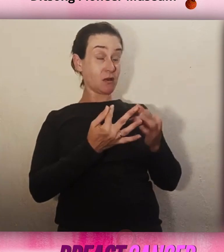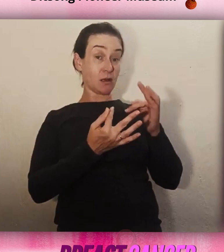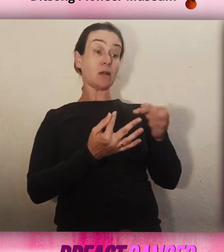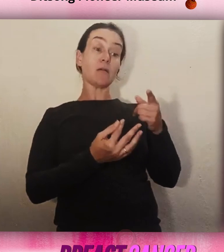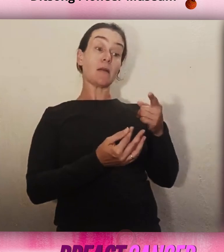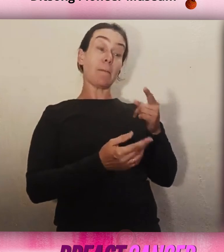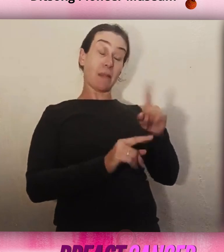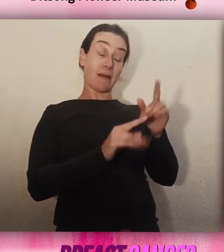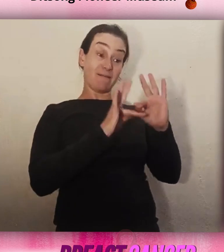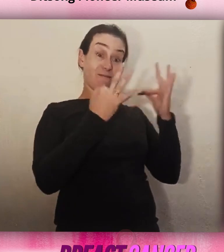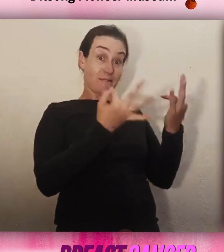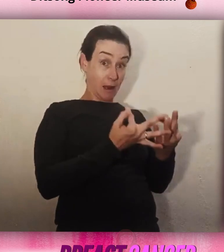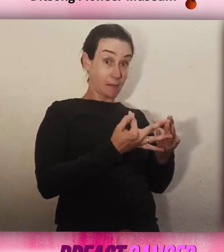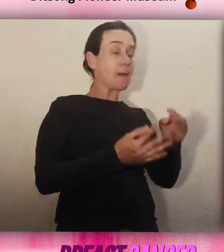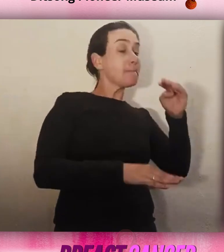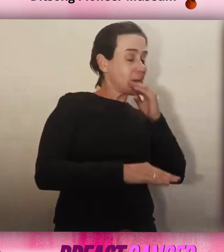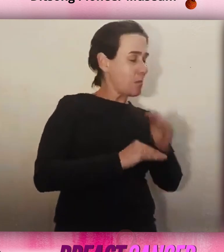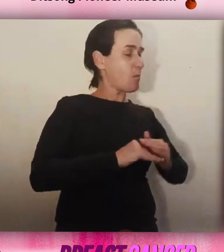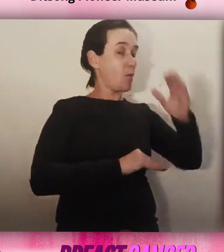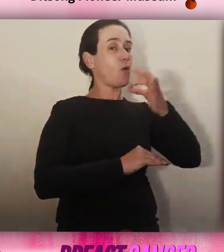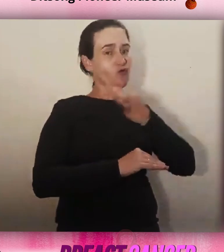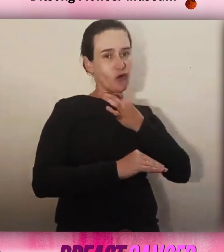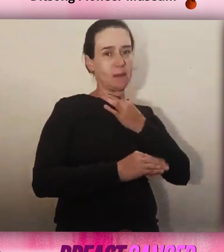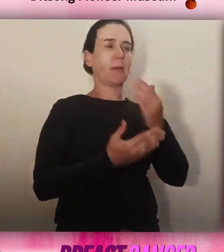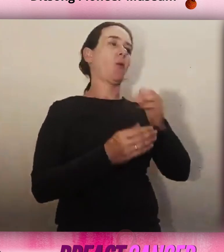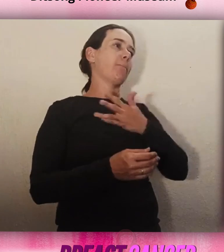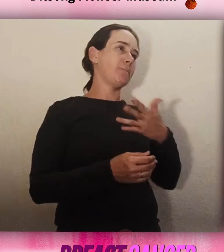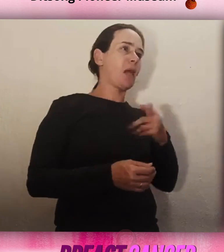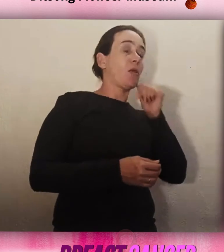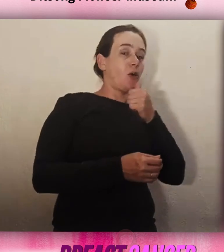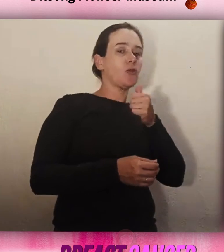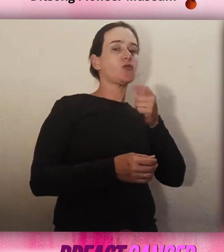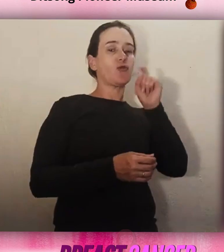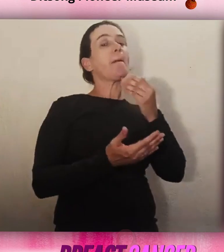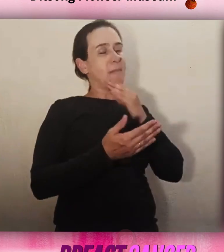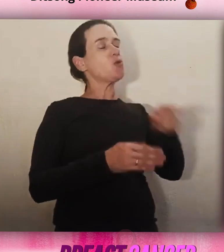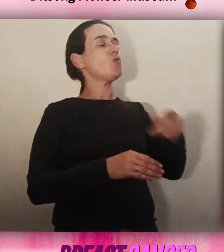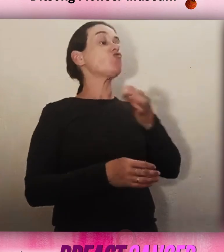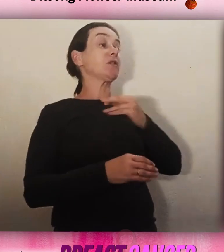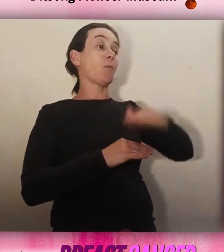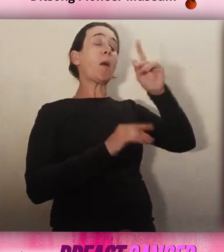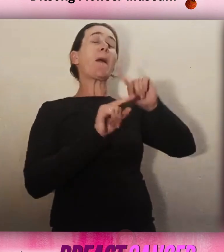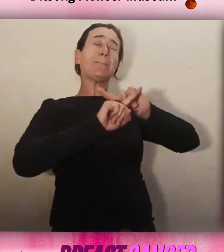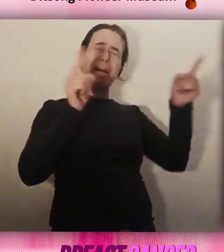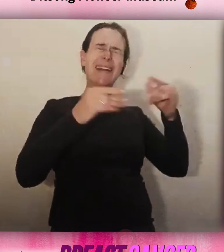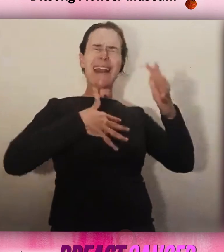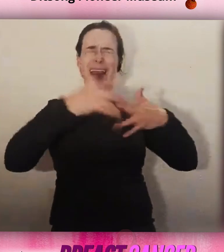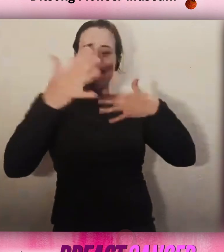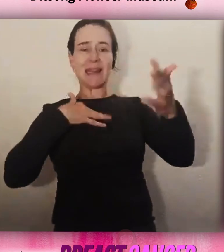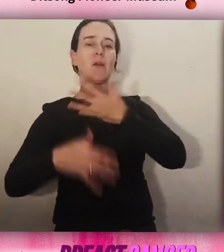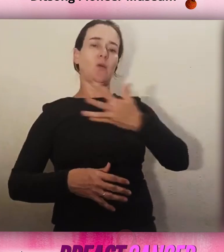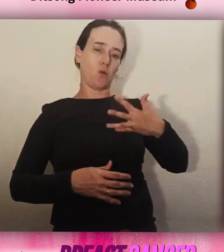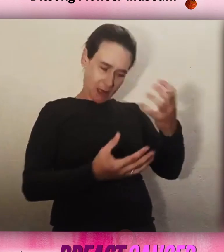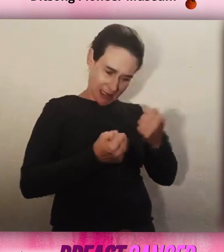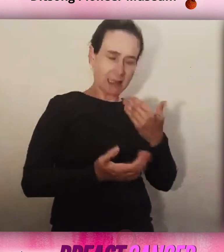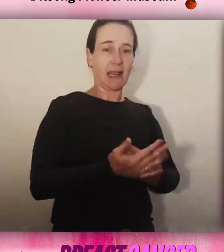family history, you know, all women are at risk of breast cancer. But Huh. when there's a family history, as we call it, because your mother and your aunt and your grandmother, it increases your risk. Okay.